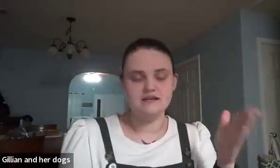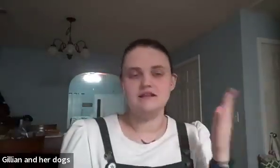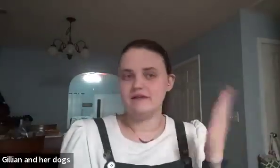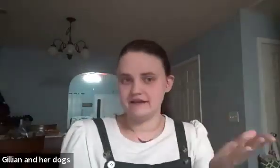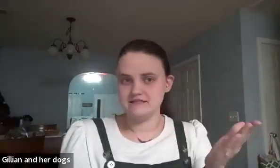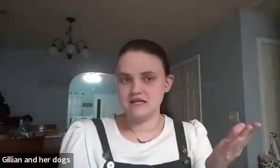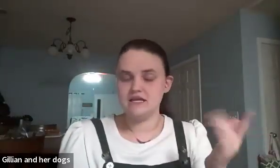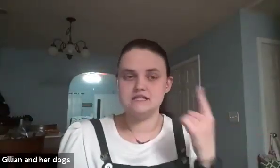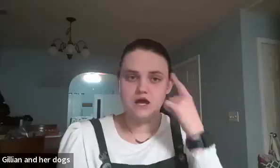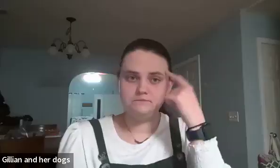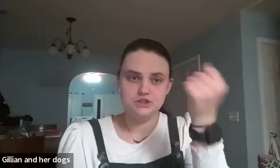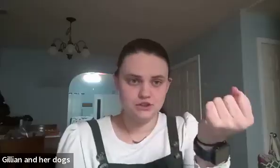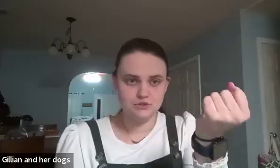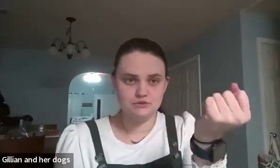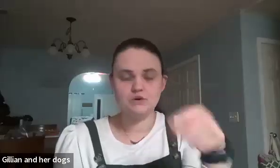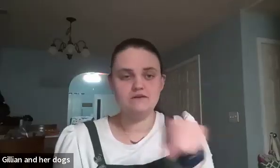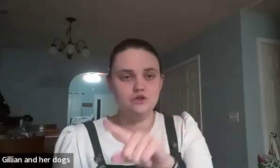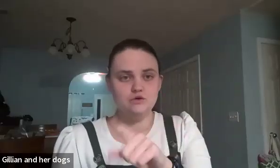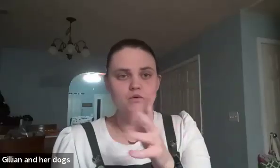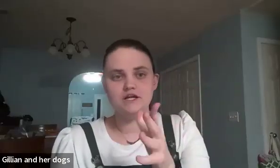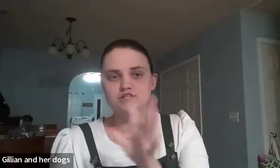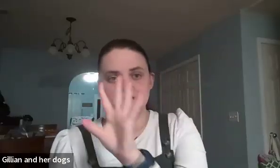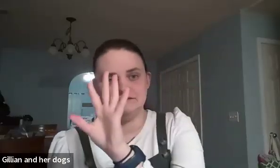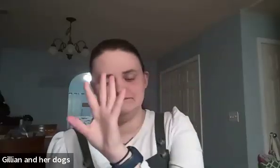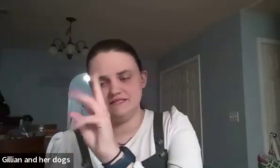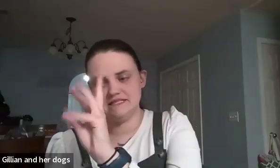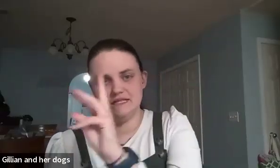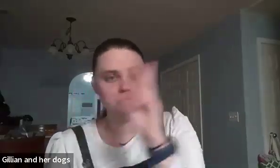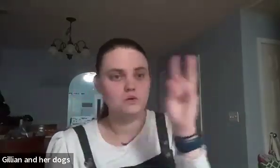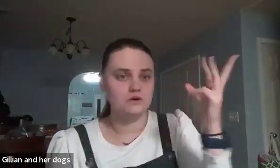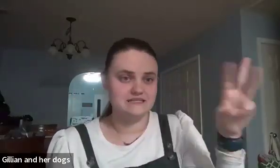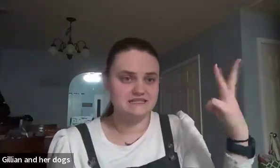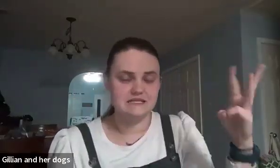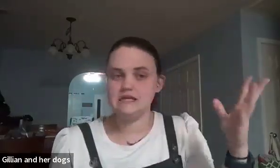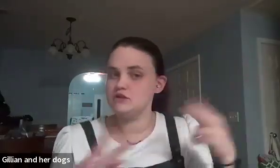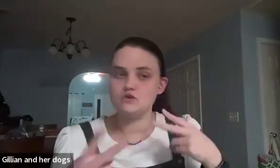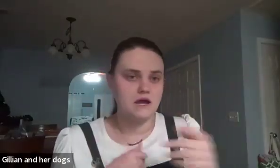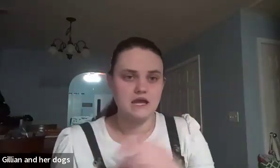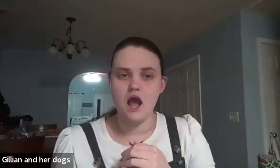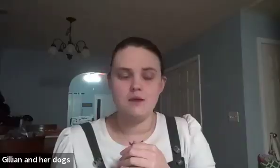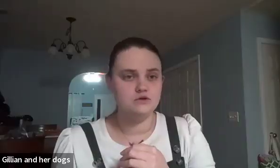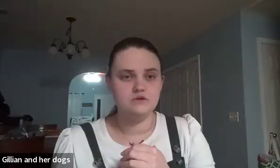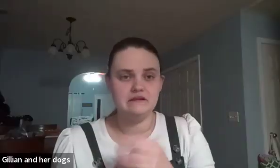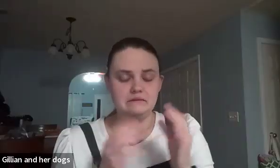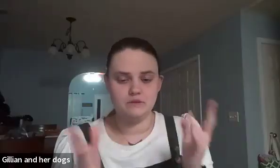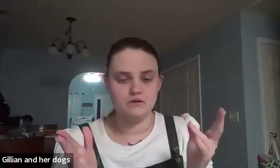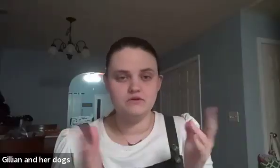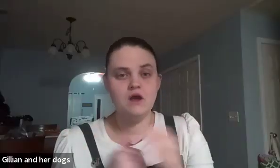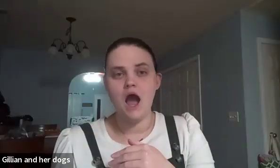again. Like I said, it is up to you. So if you want to do 16 or 16, either way, I'm good with both. I